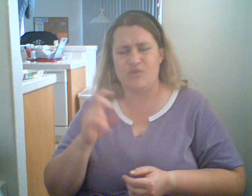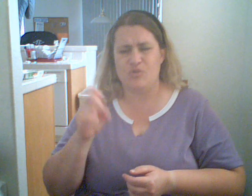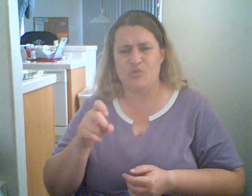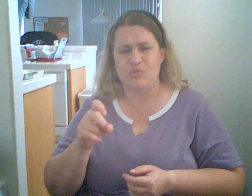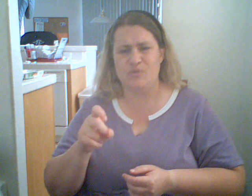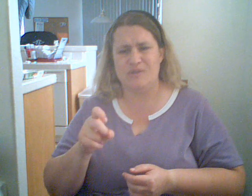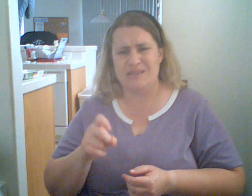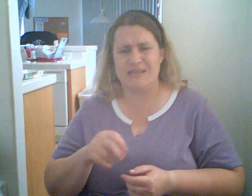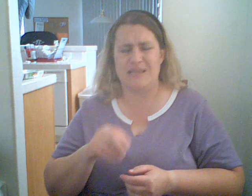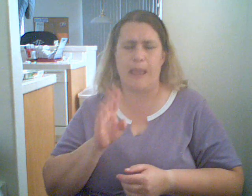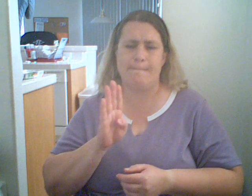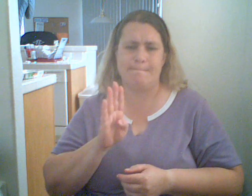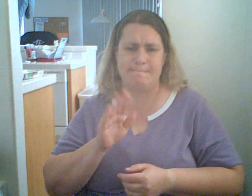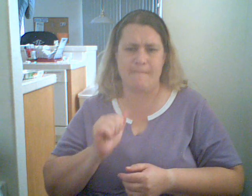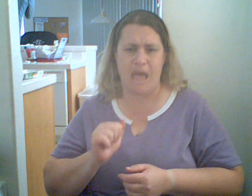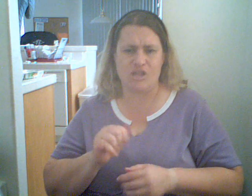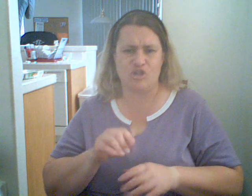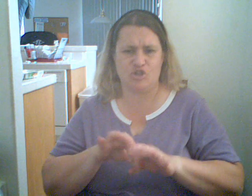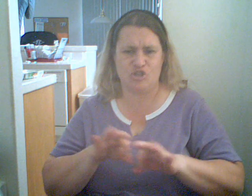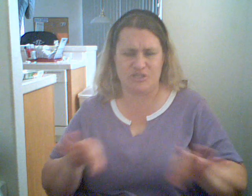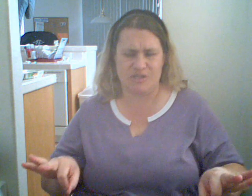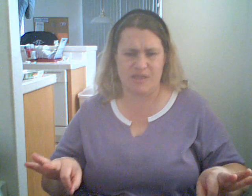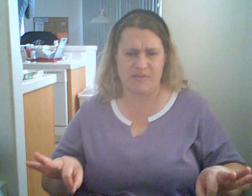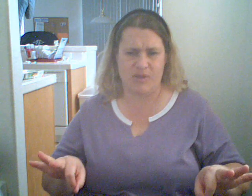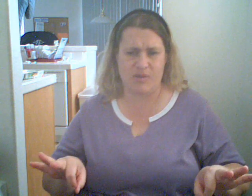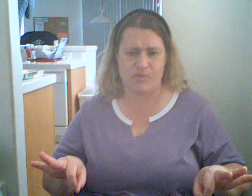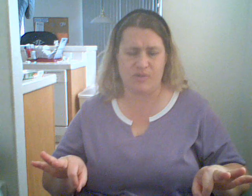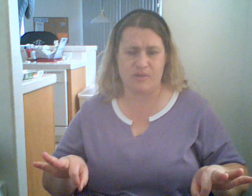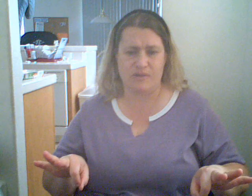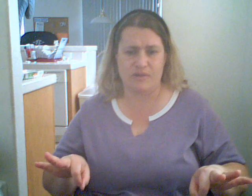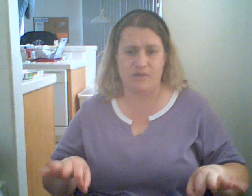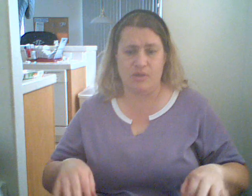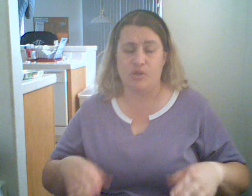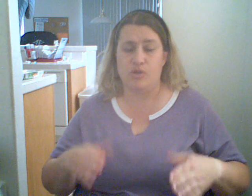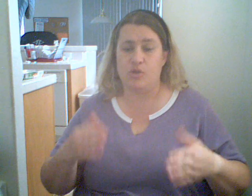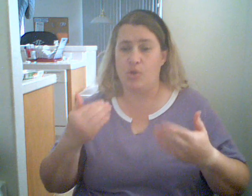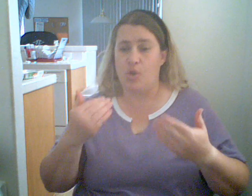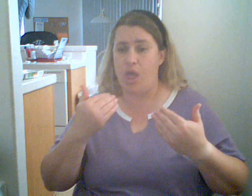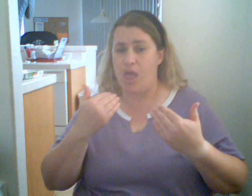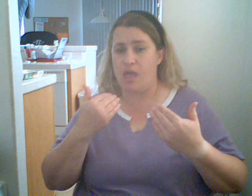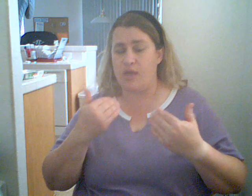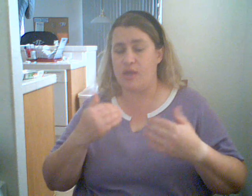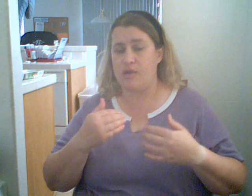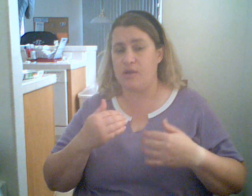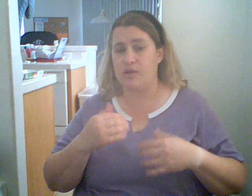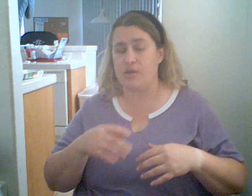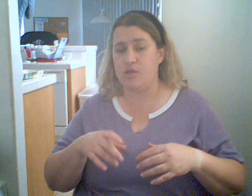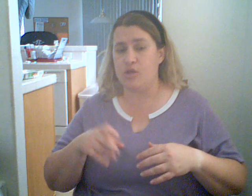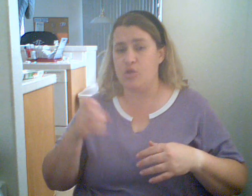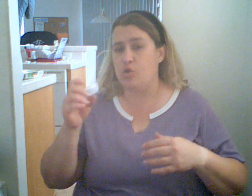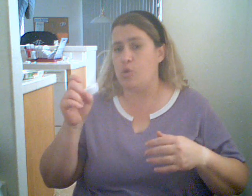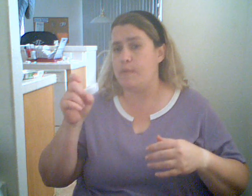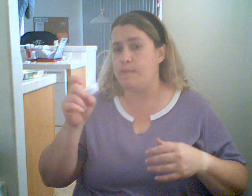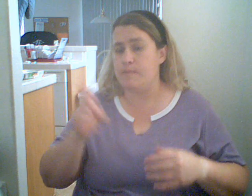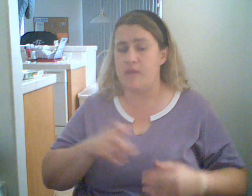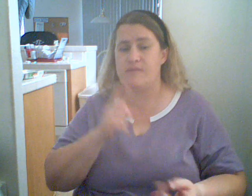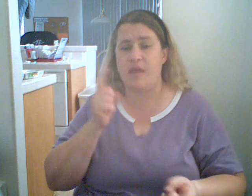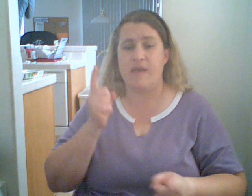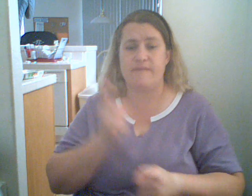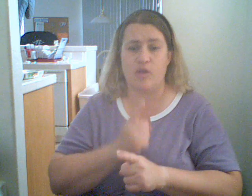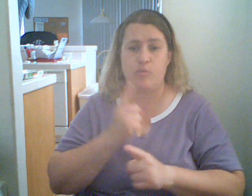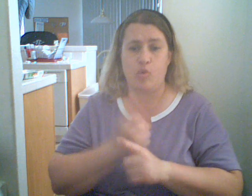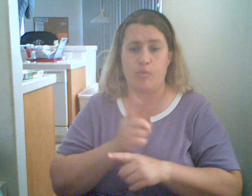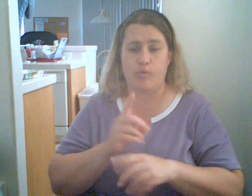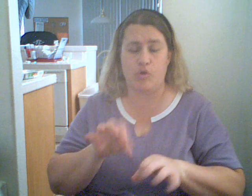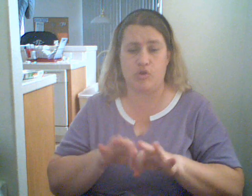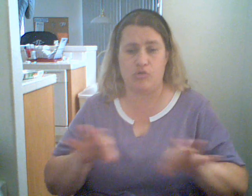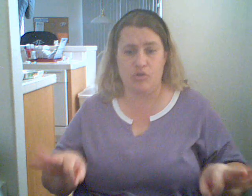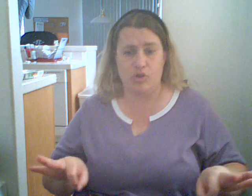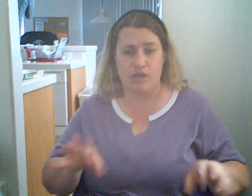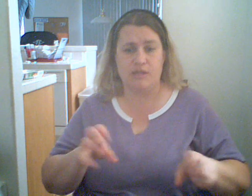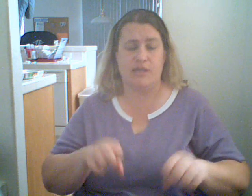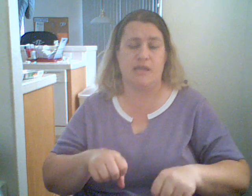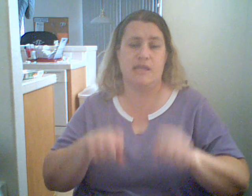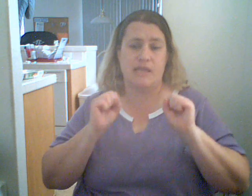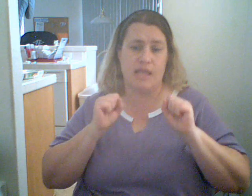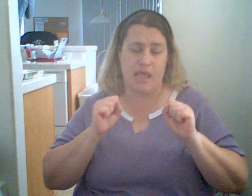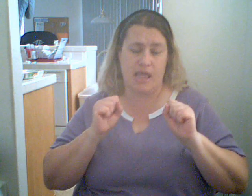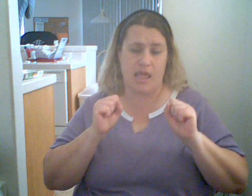degree, you cannot take the performance test without having the appropriate degree based on the date